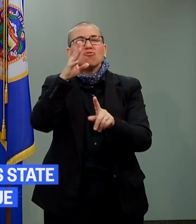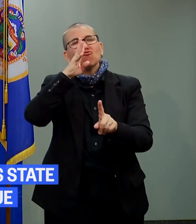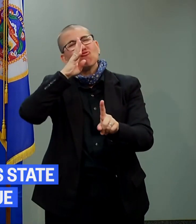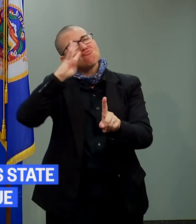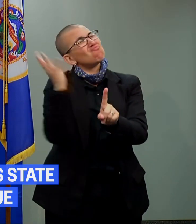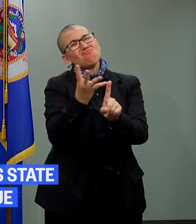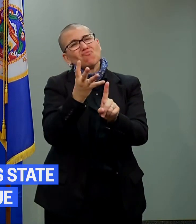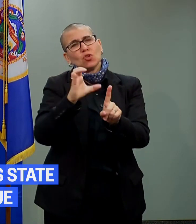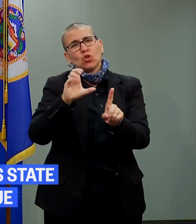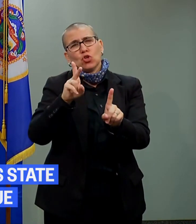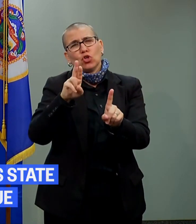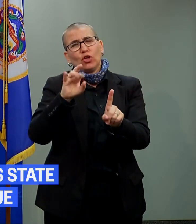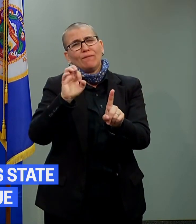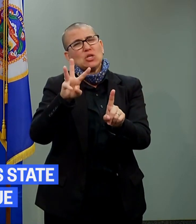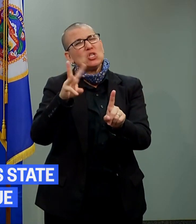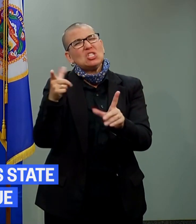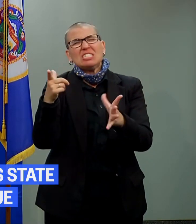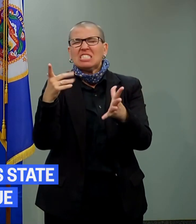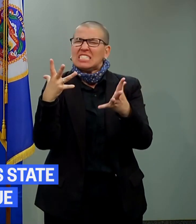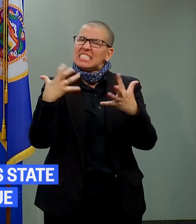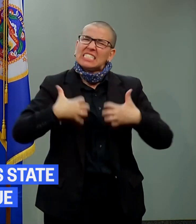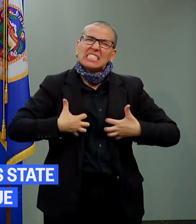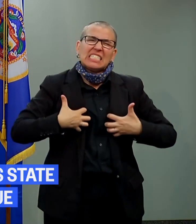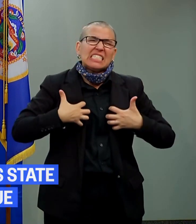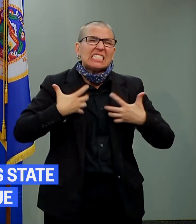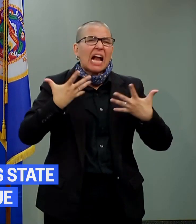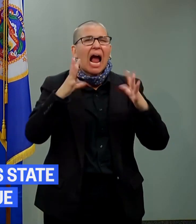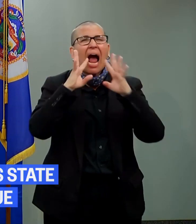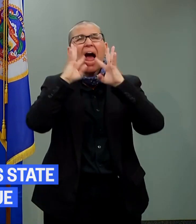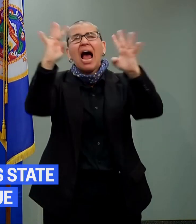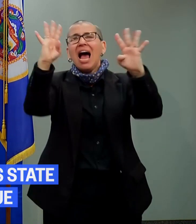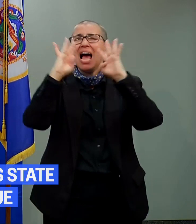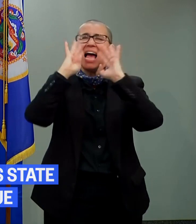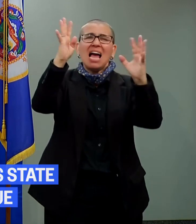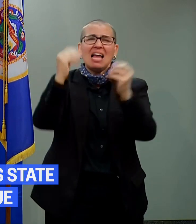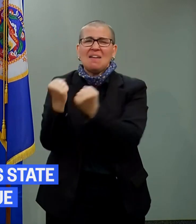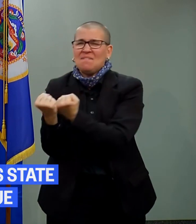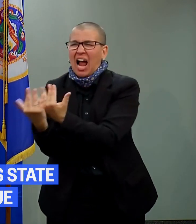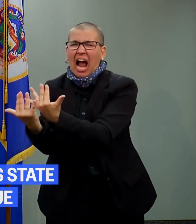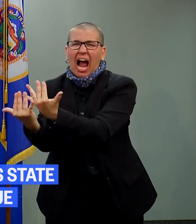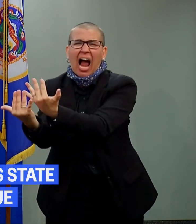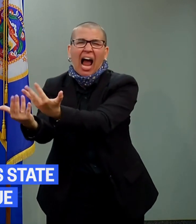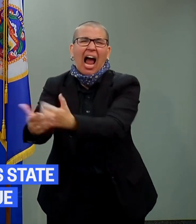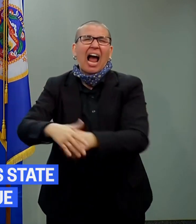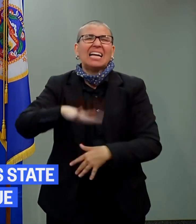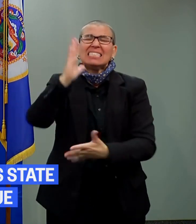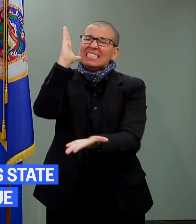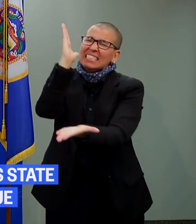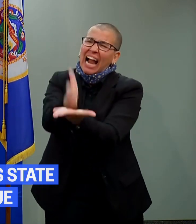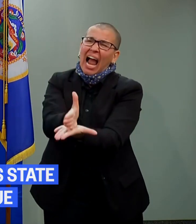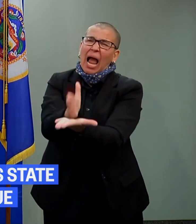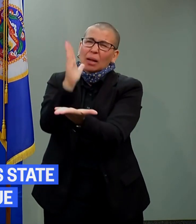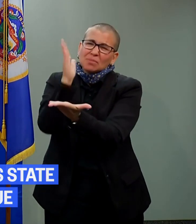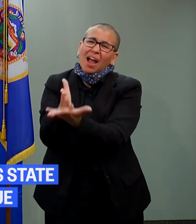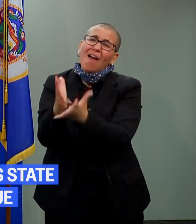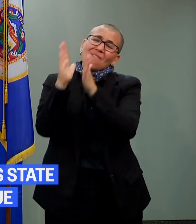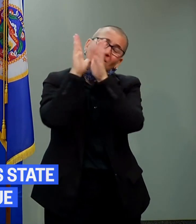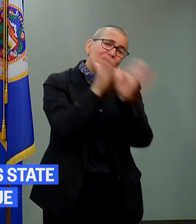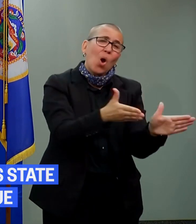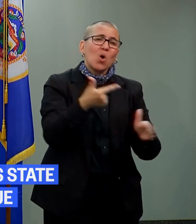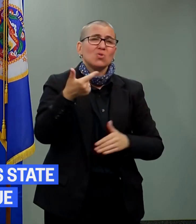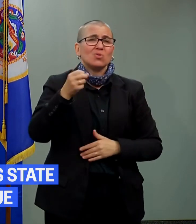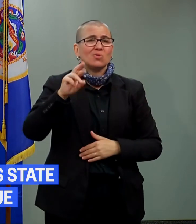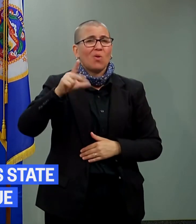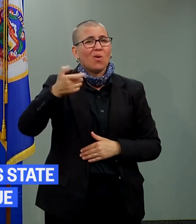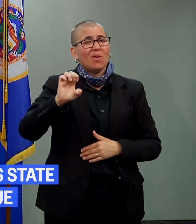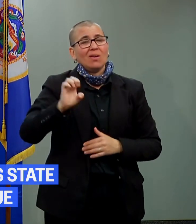was screaming at the people who were starting fires and doing those types of things. So I don't necessarily, I think it would